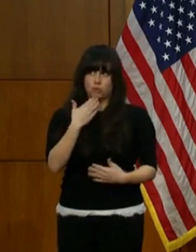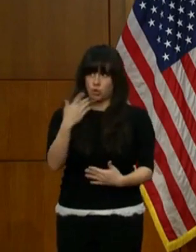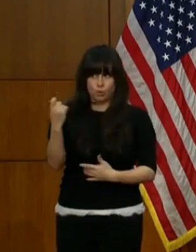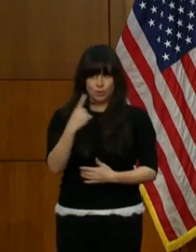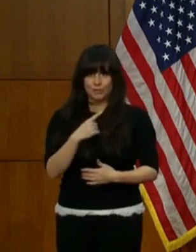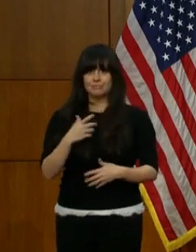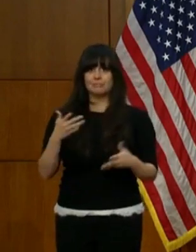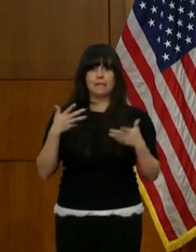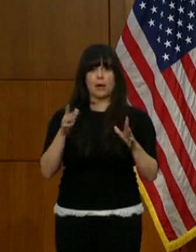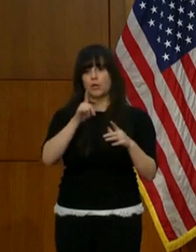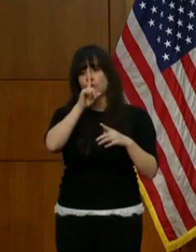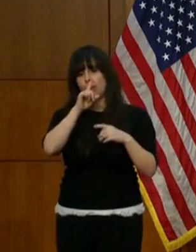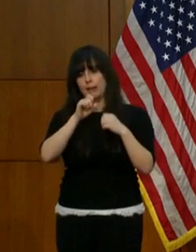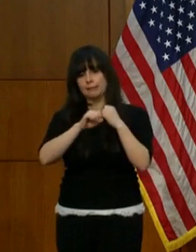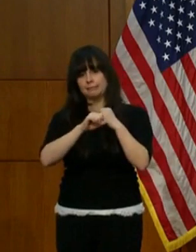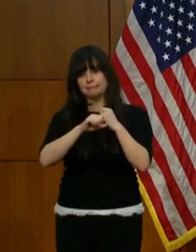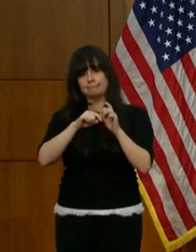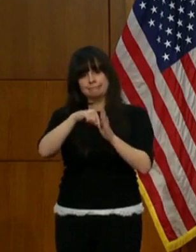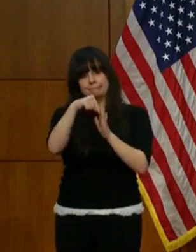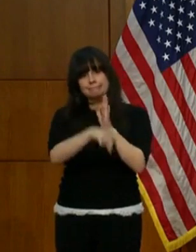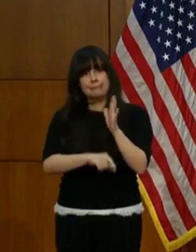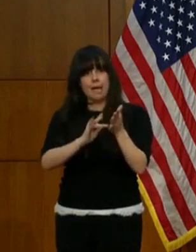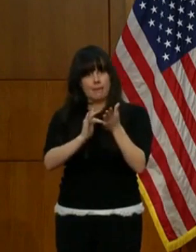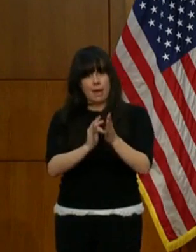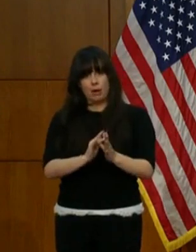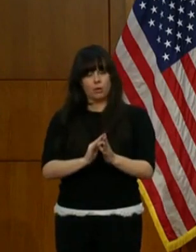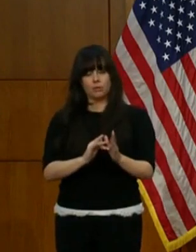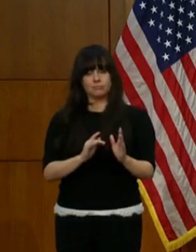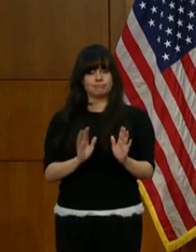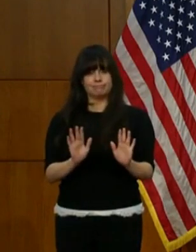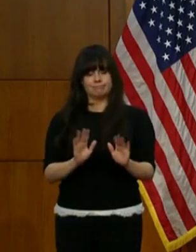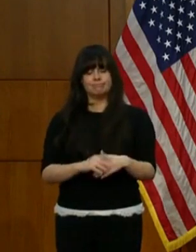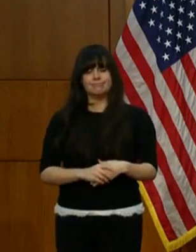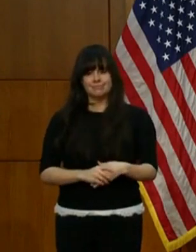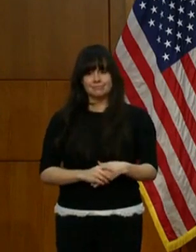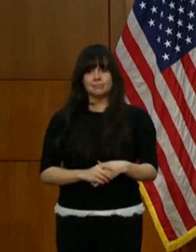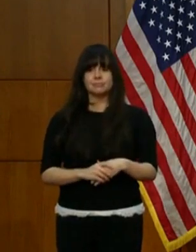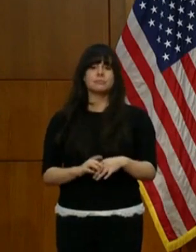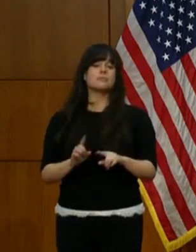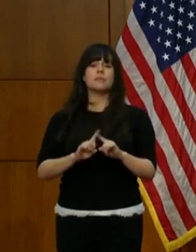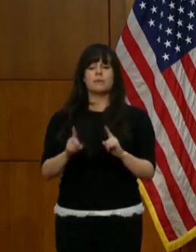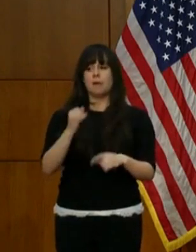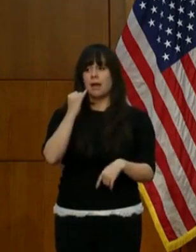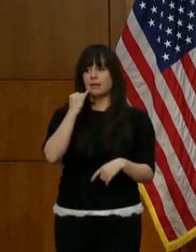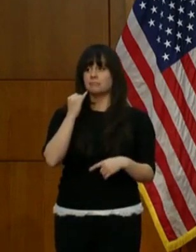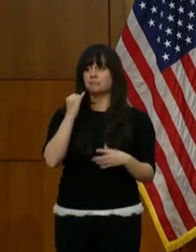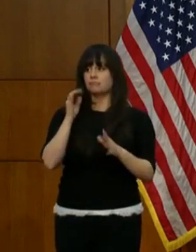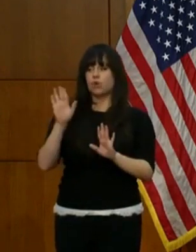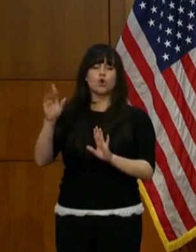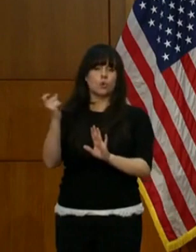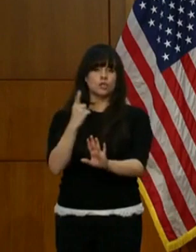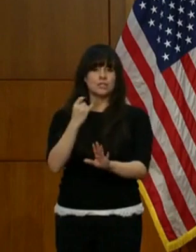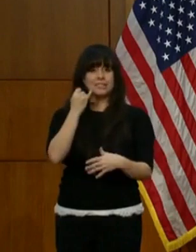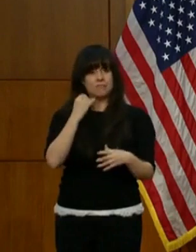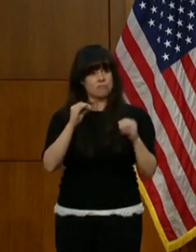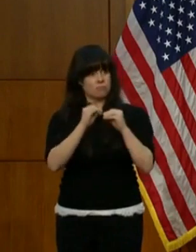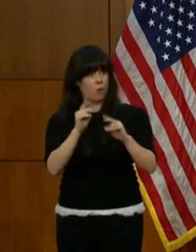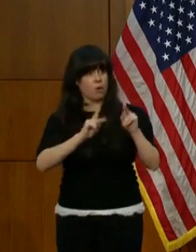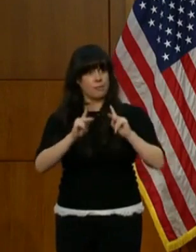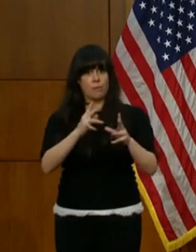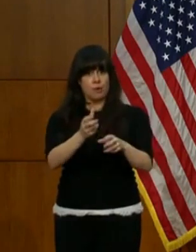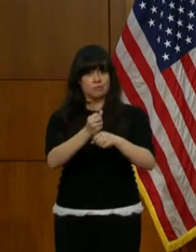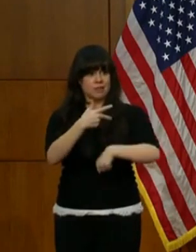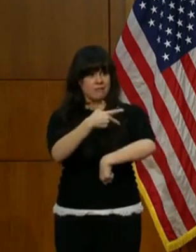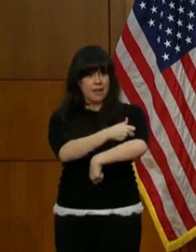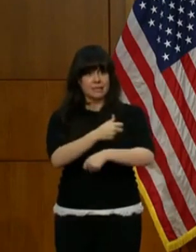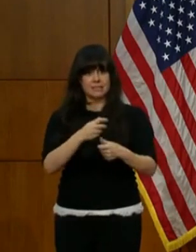get too much into the weeds. But the question is about, well, if there's more people vaccinated, isn't it safer and isn't it